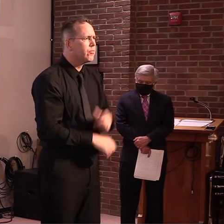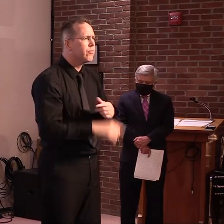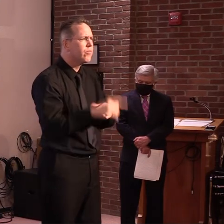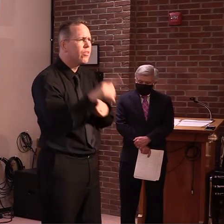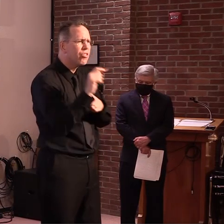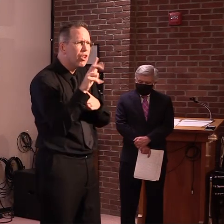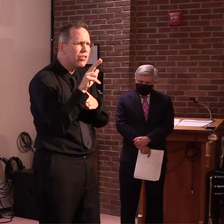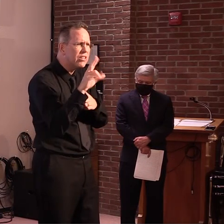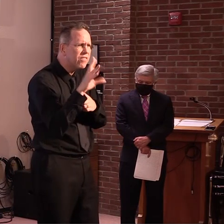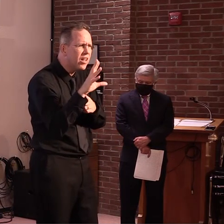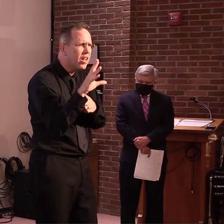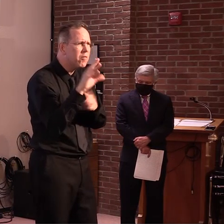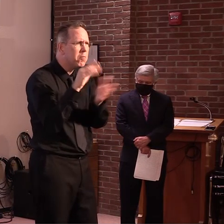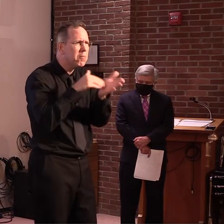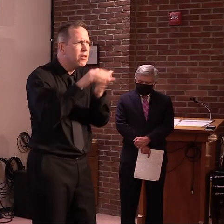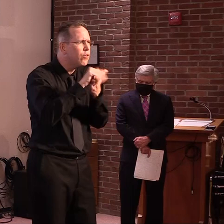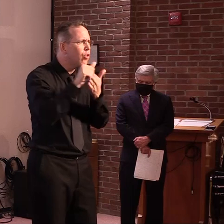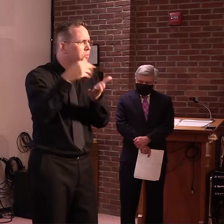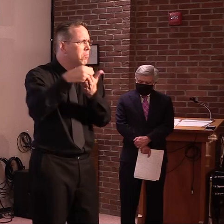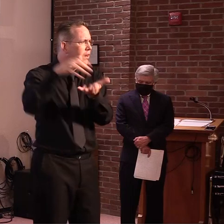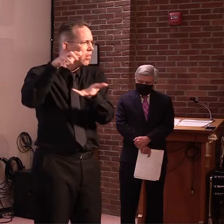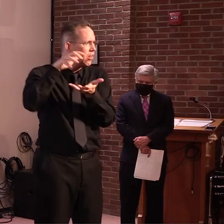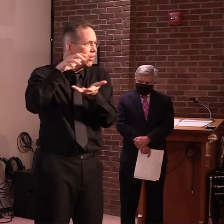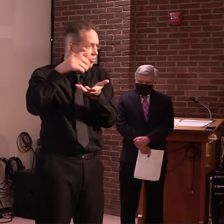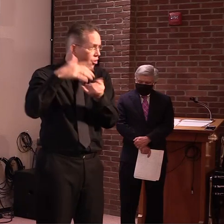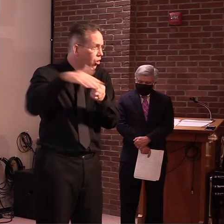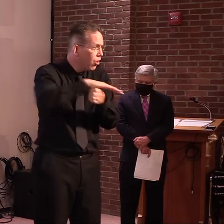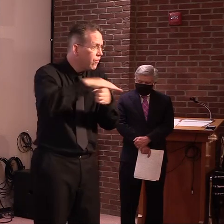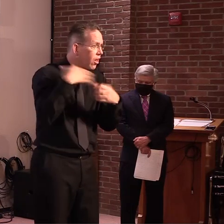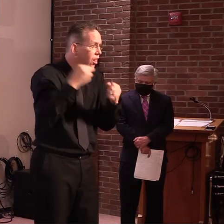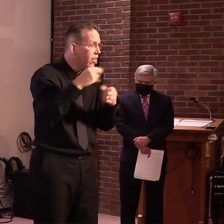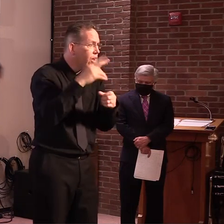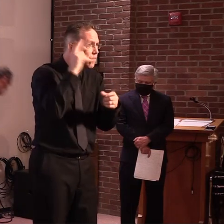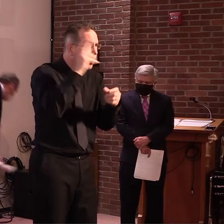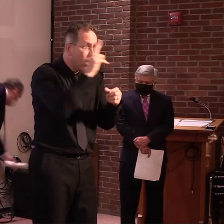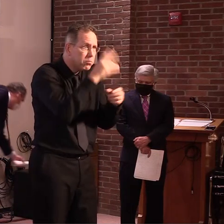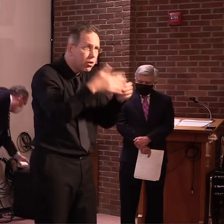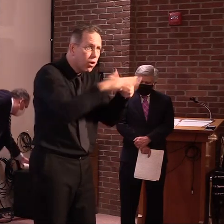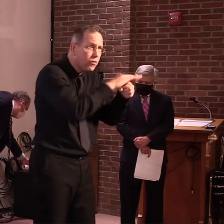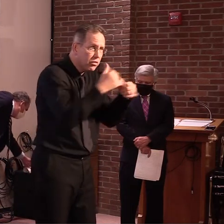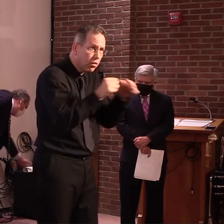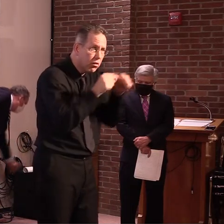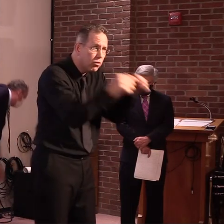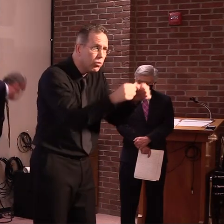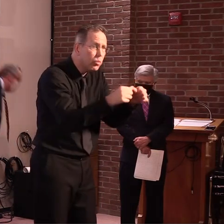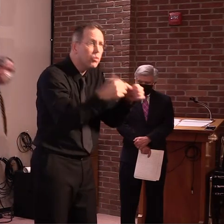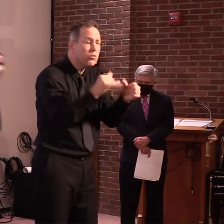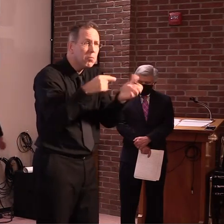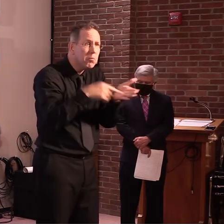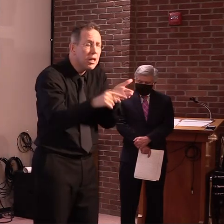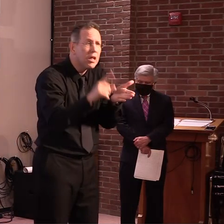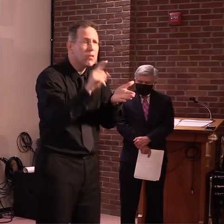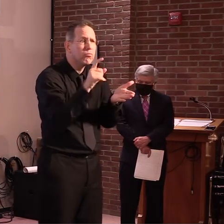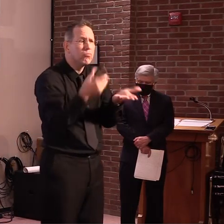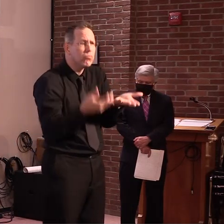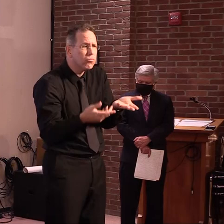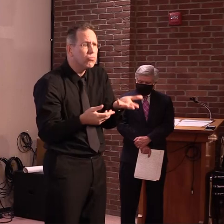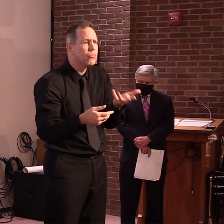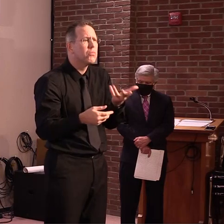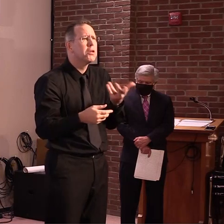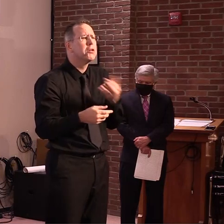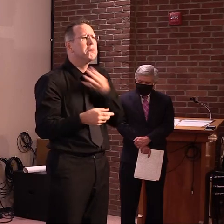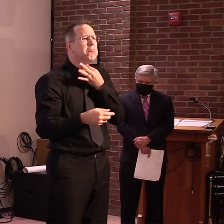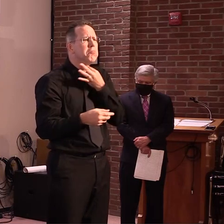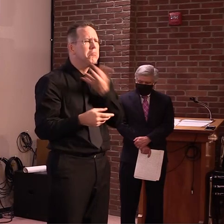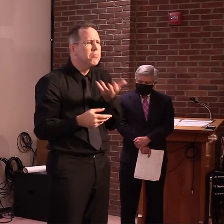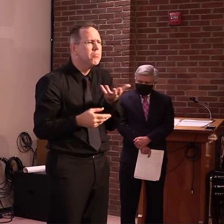providers, with so many hospitals across the state that were losing money even before COVID-19, I'm wondering how